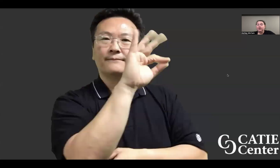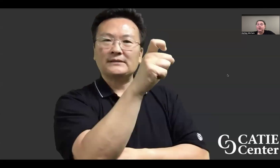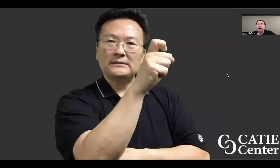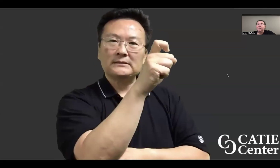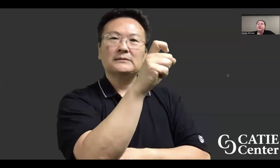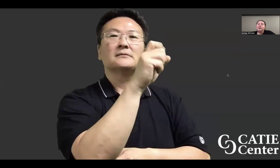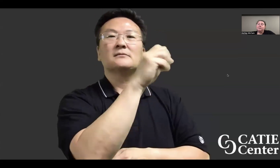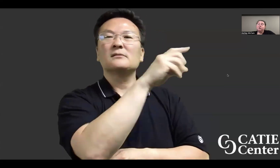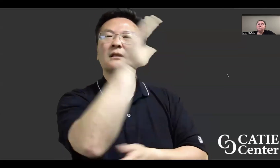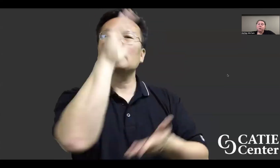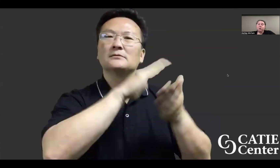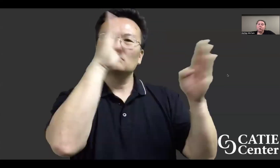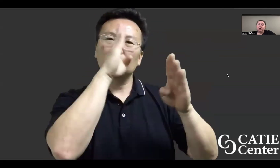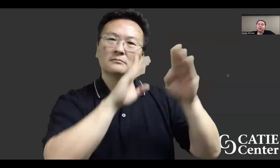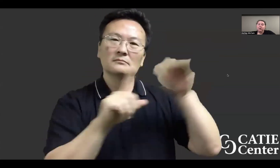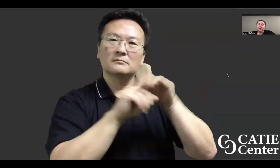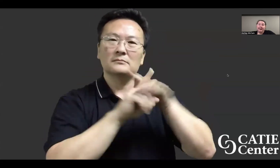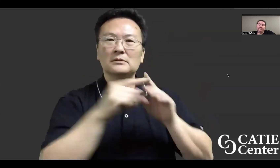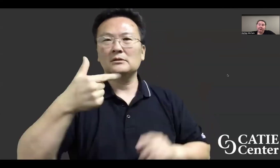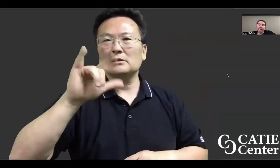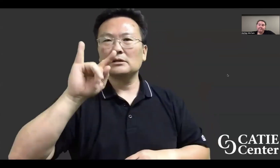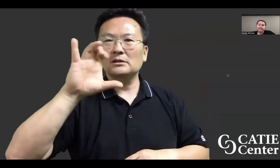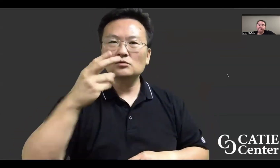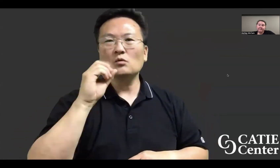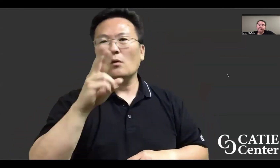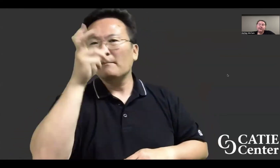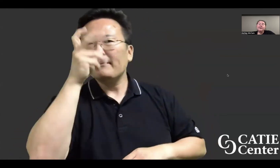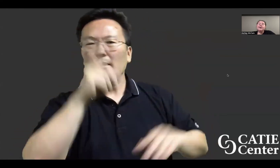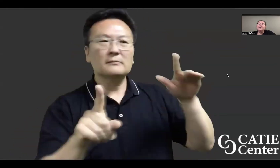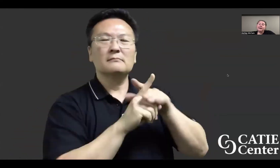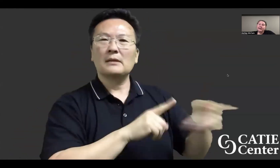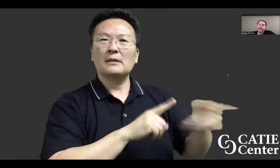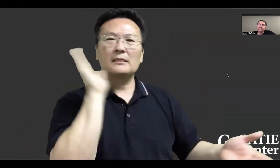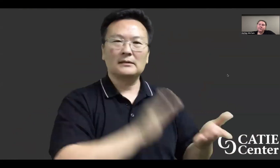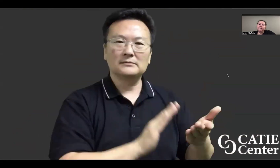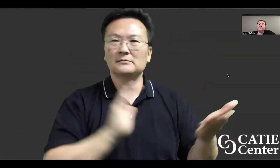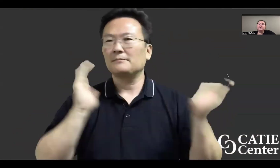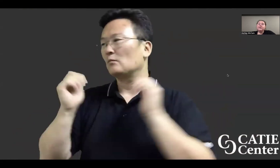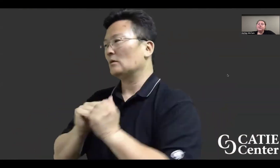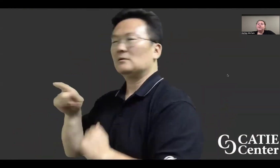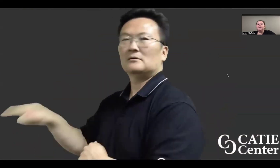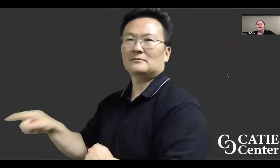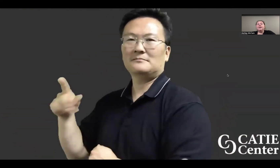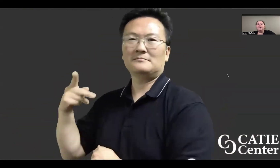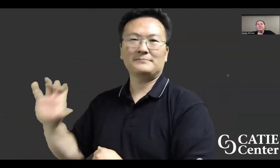downloaded to your MacBook. And if you decide to download something that would